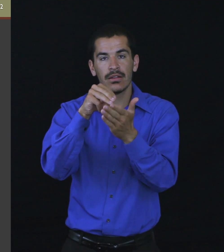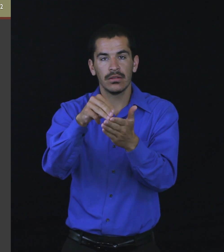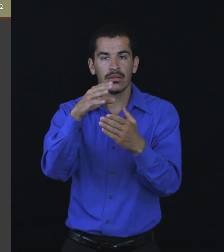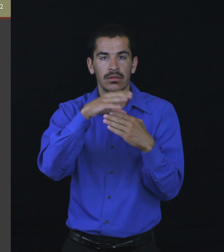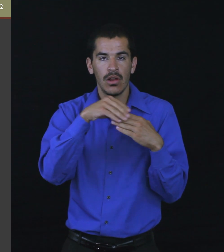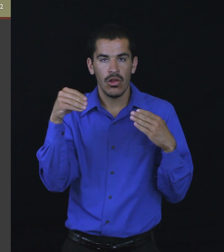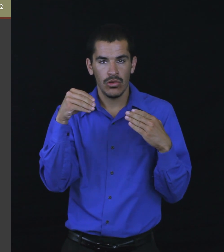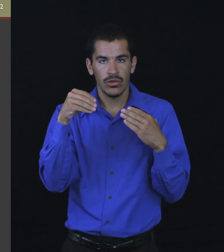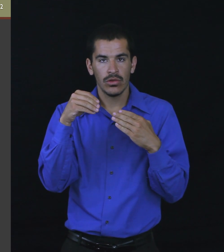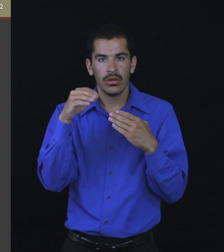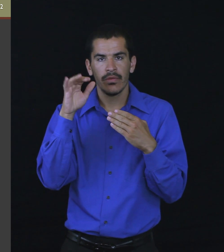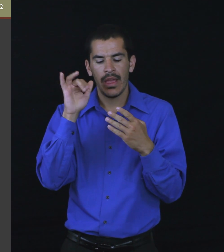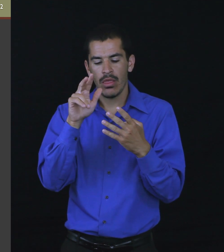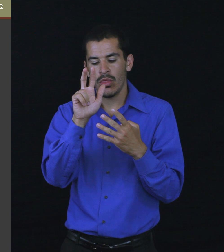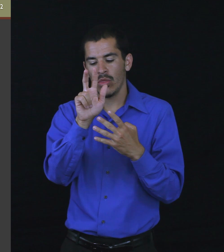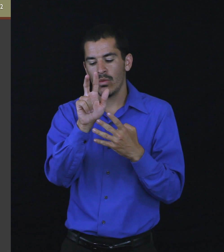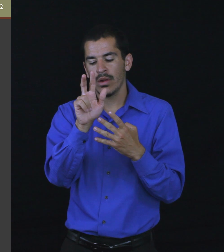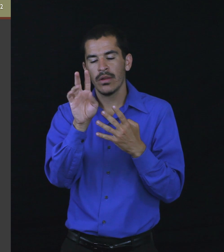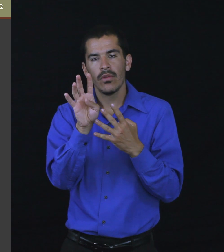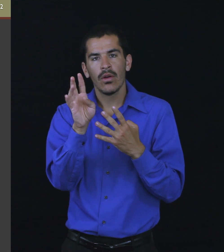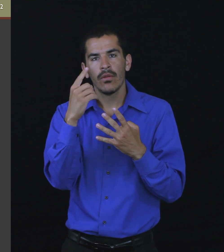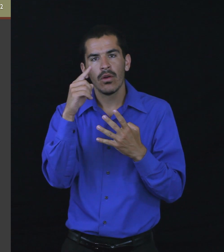That's for the social services.